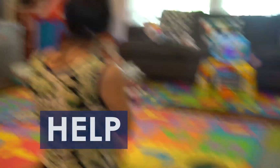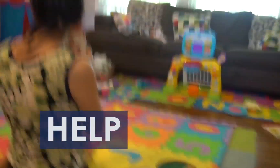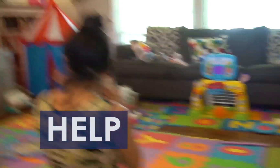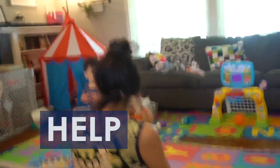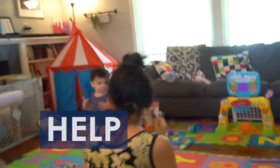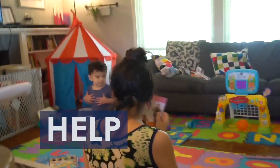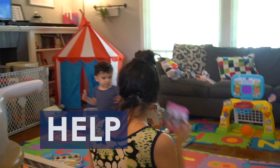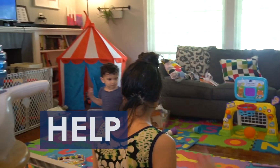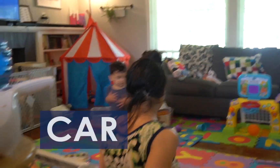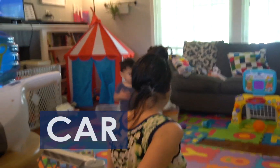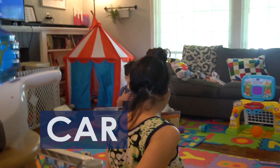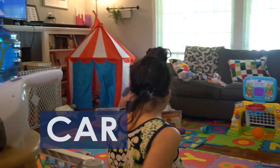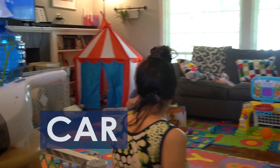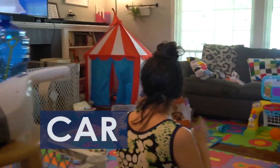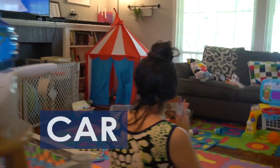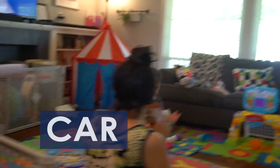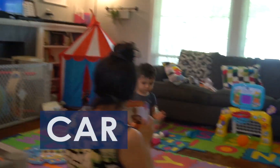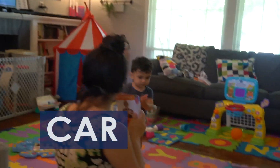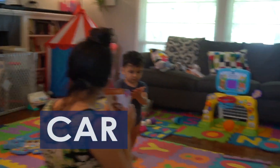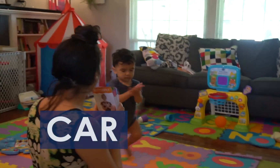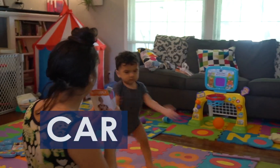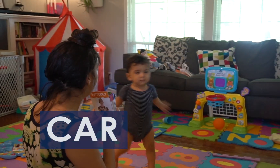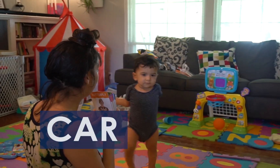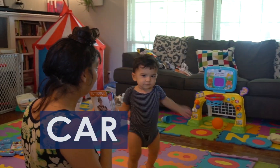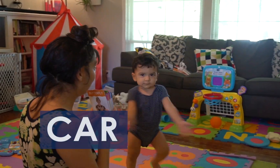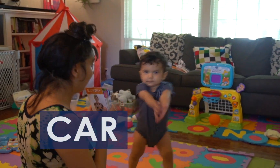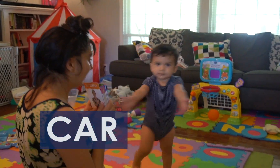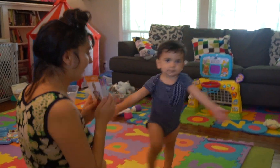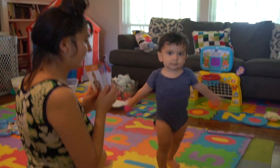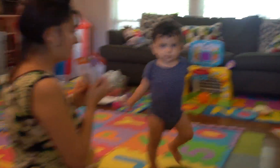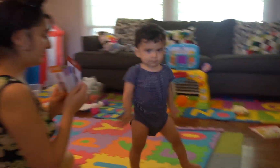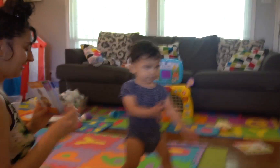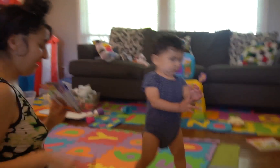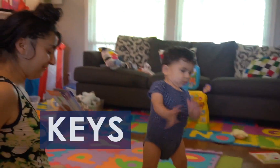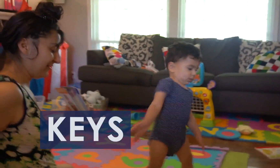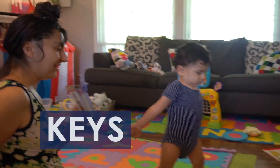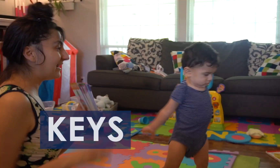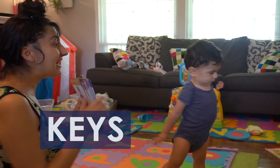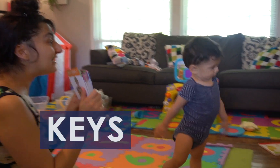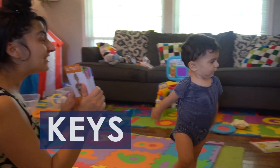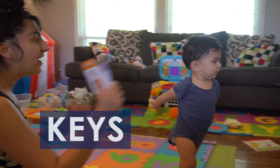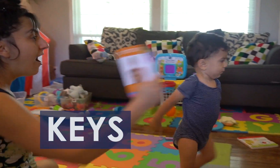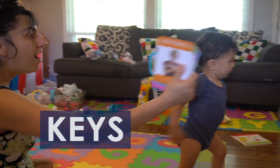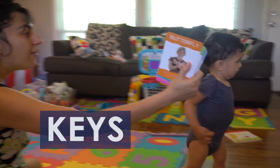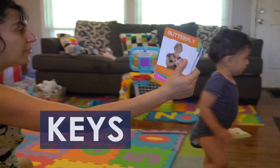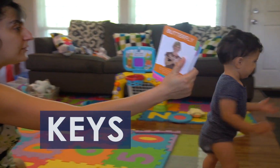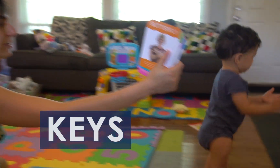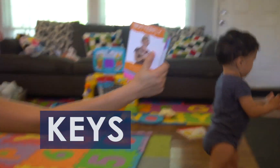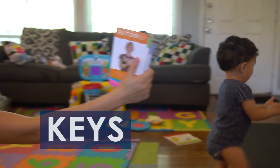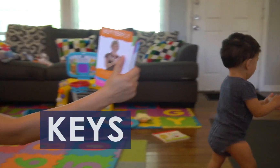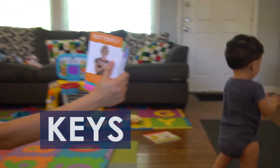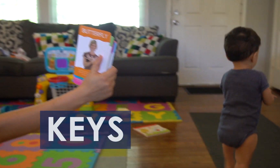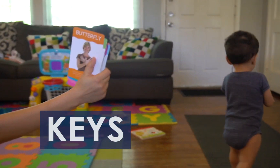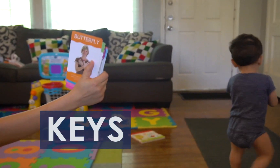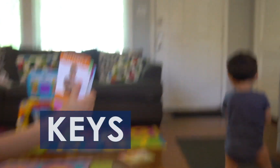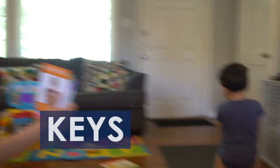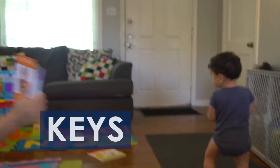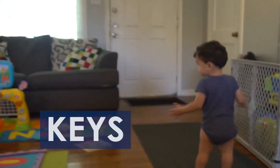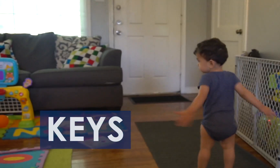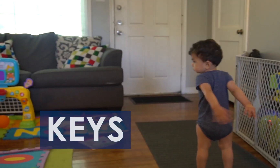Very good. Car. What's car? Close the map. Keys. What do you need when you open? When you